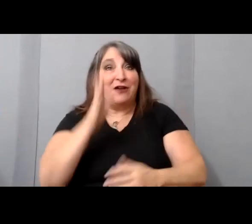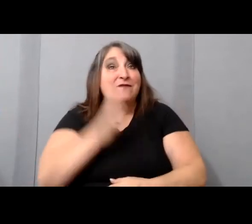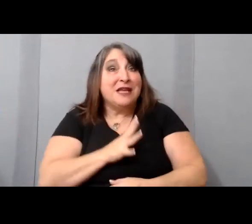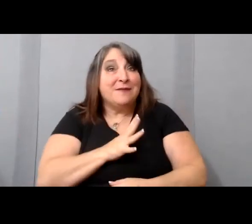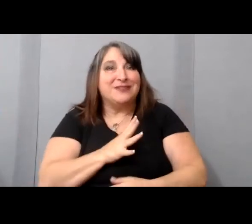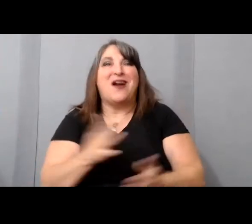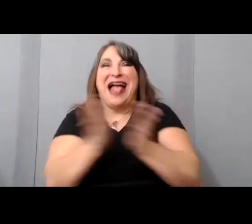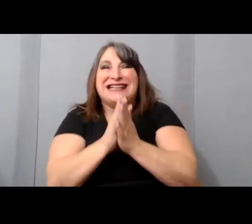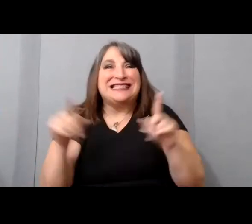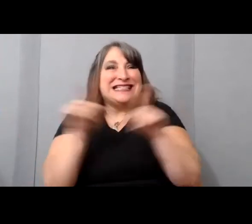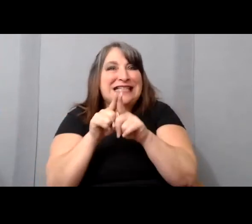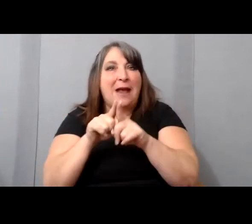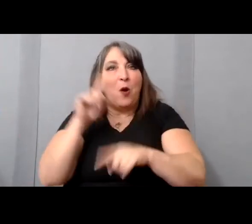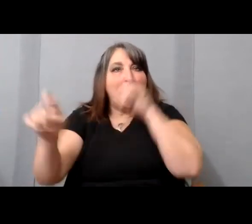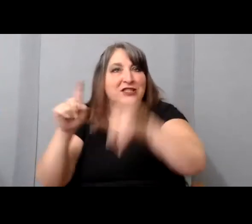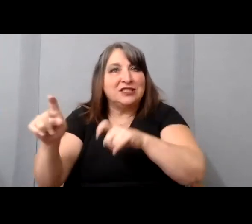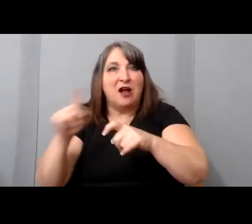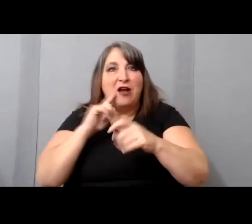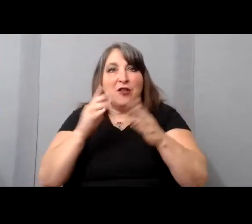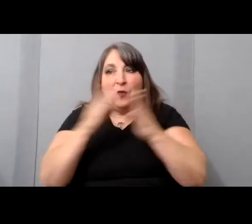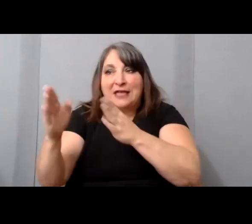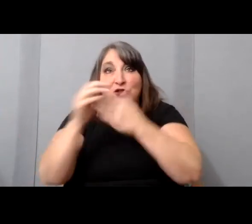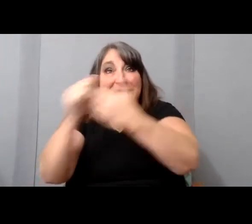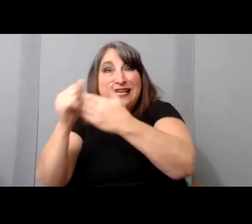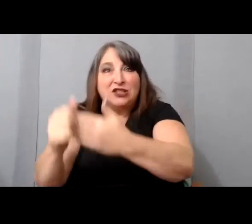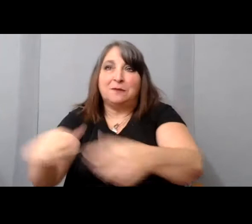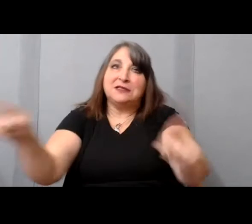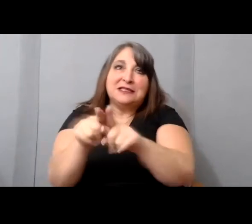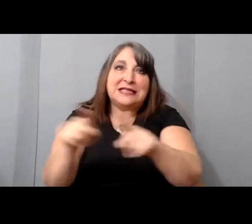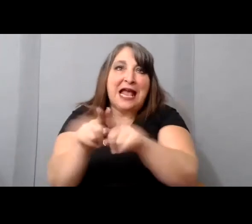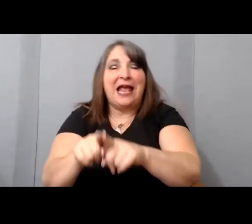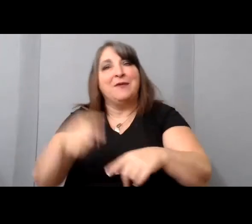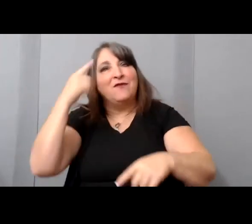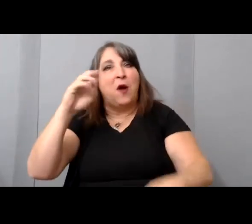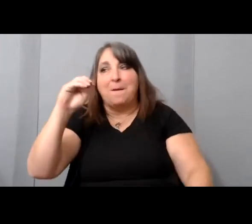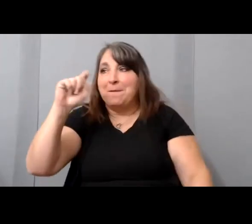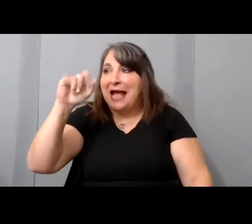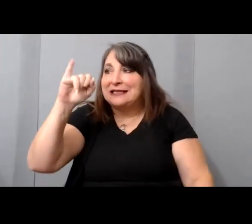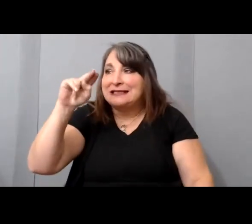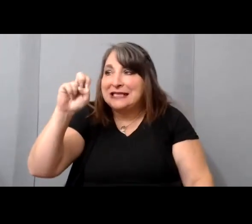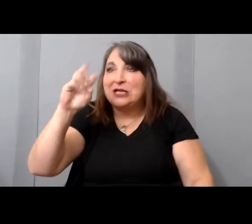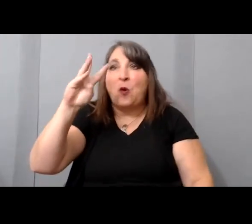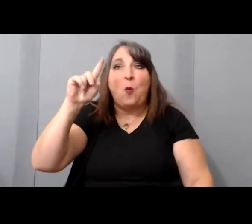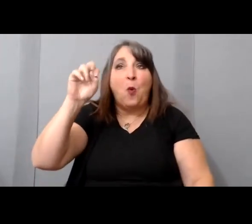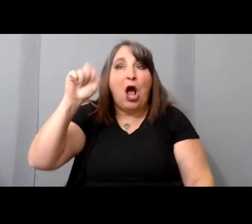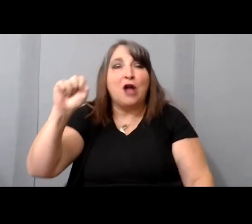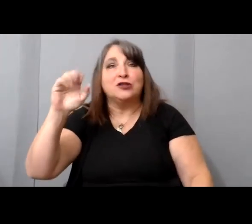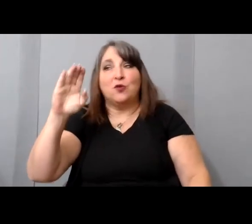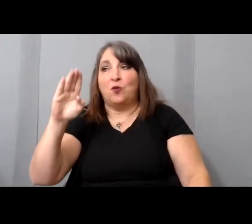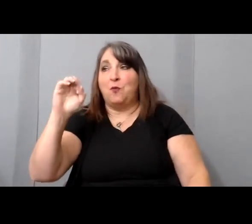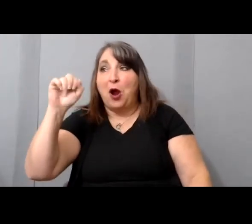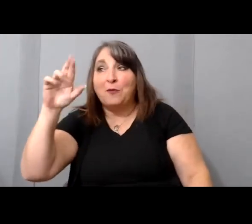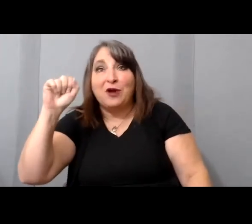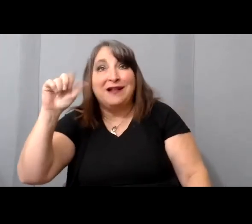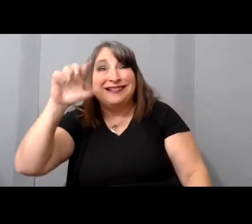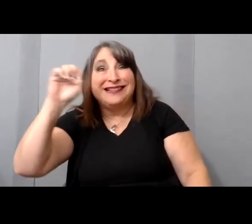questions. Are the pathways to leadership going to be the same as it was for Maxine Waters or Barbara Lee for them? That's a